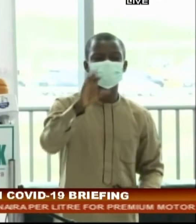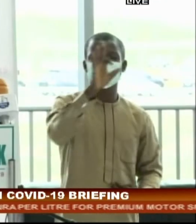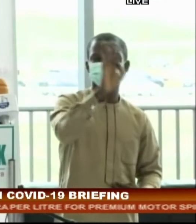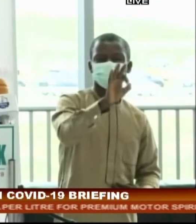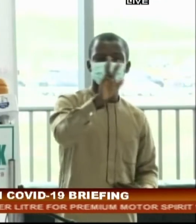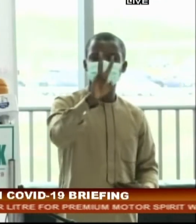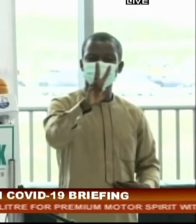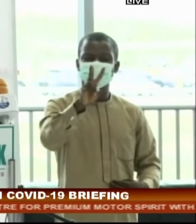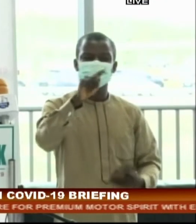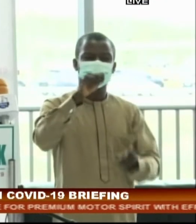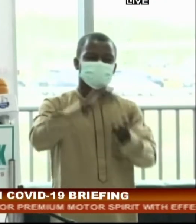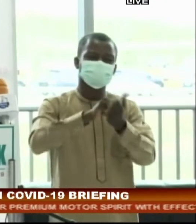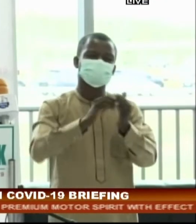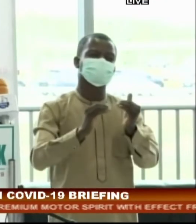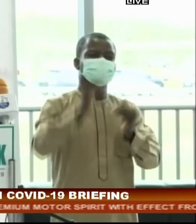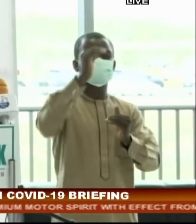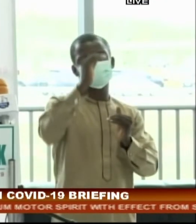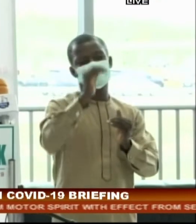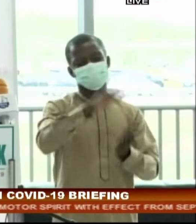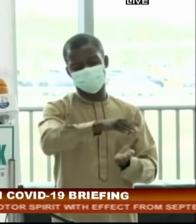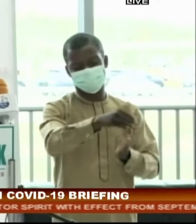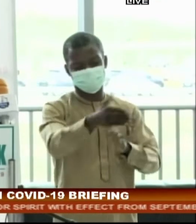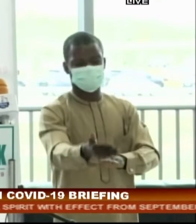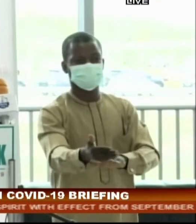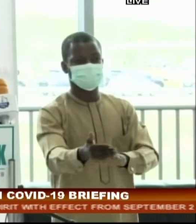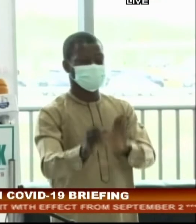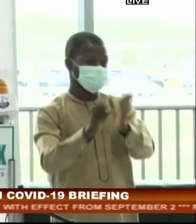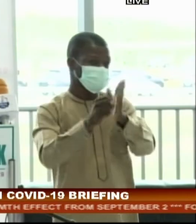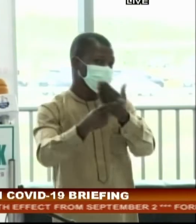692,000 plus deaths. And in September,